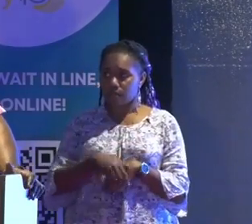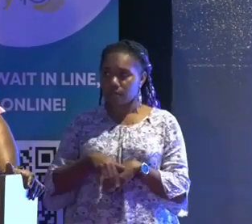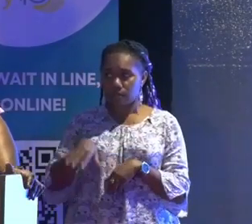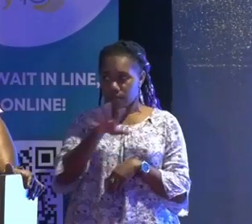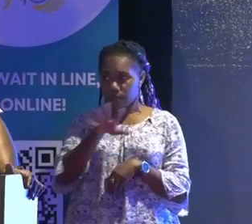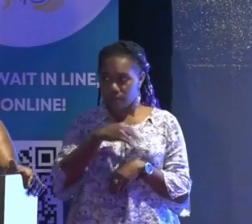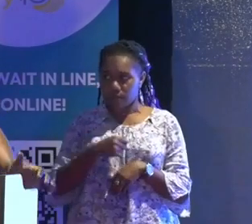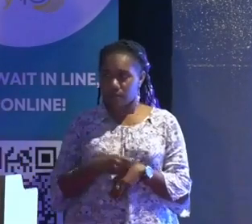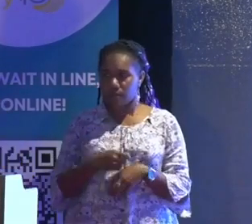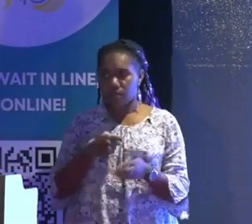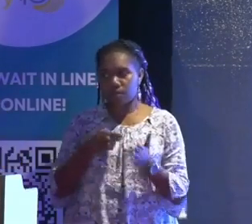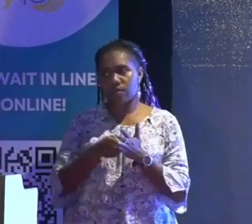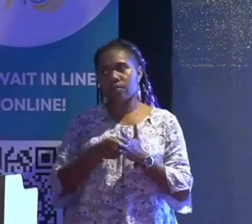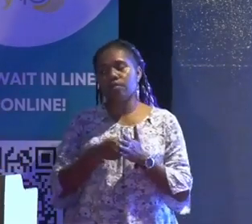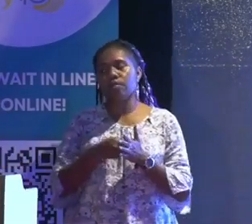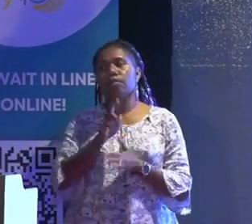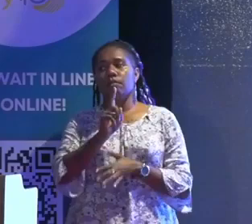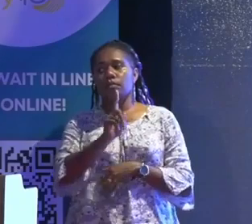employer contribution.